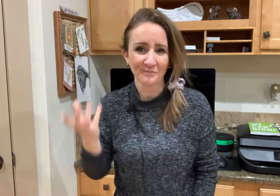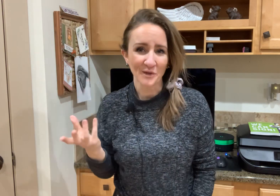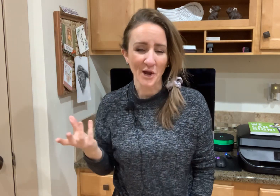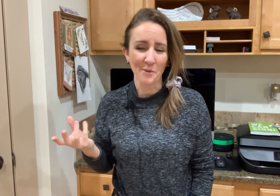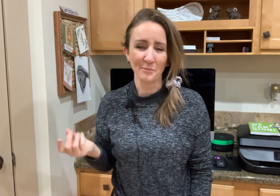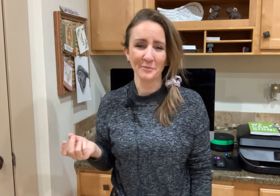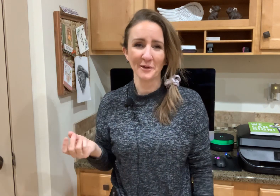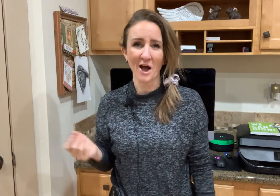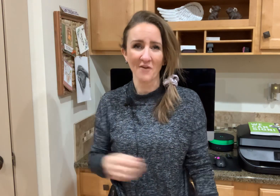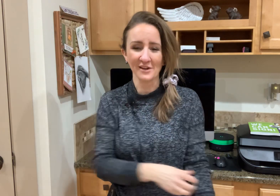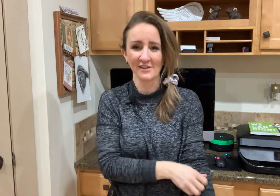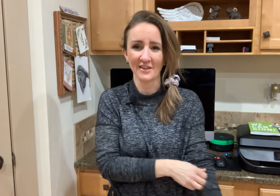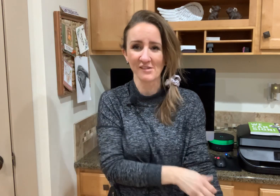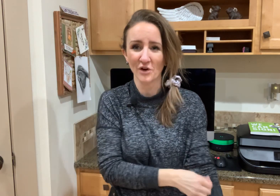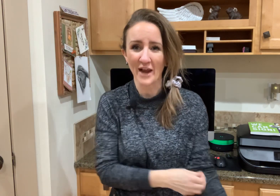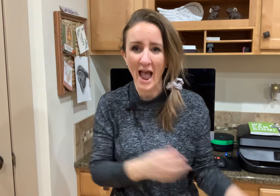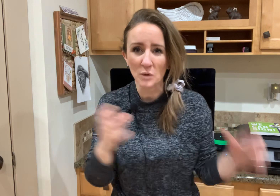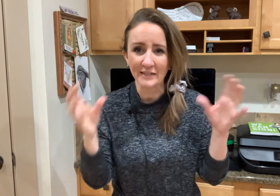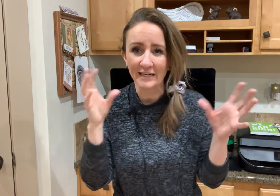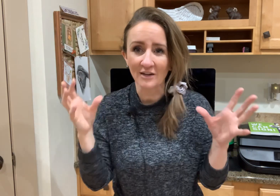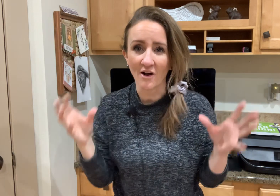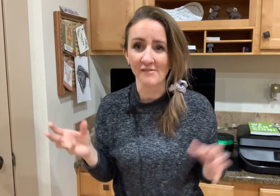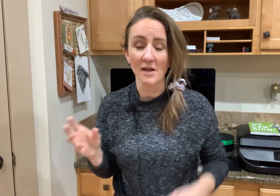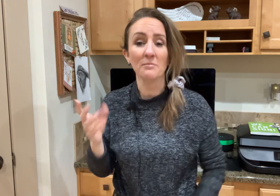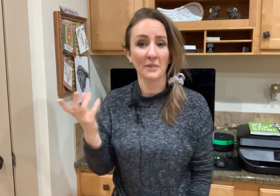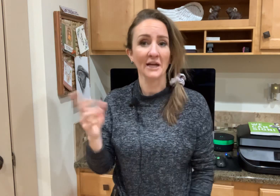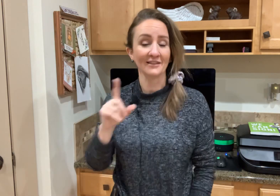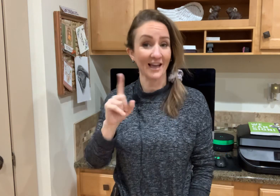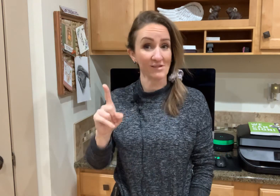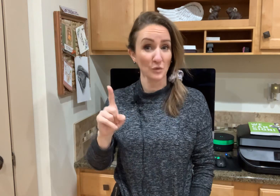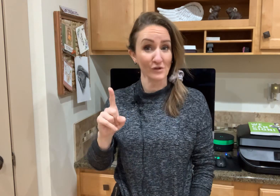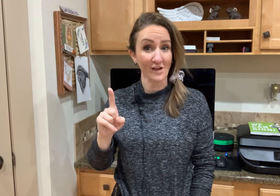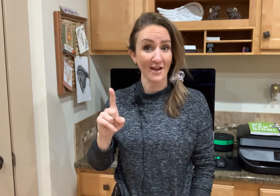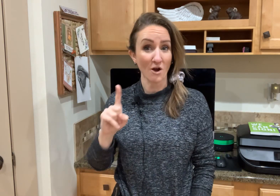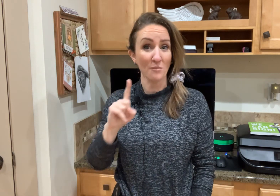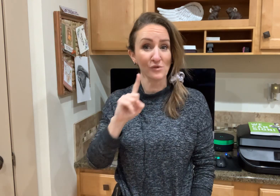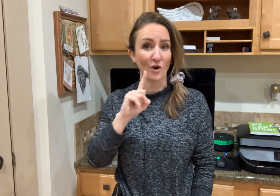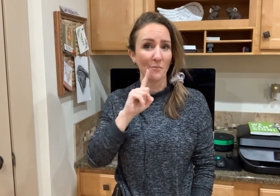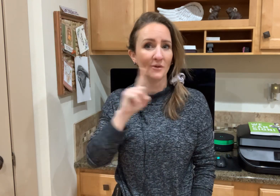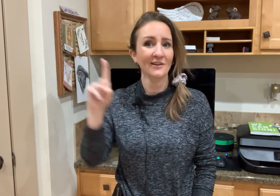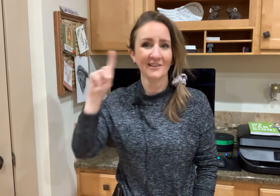Yeah, obviously, that's a very outdated concept, but that's where the sign comes from.